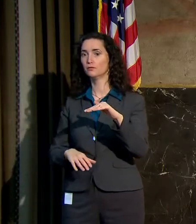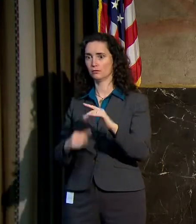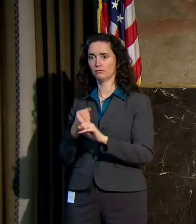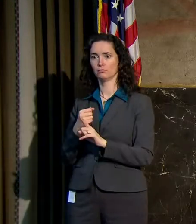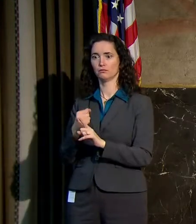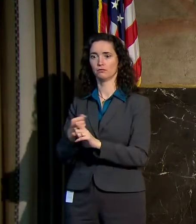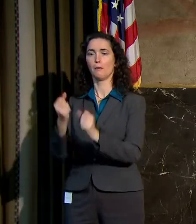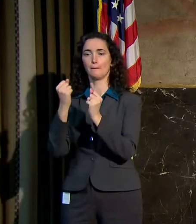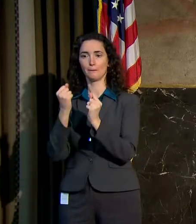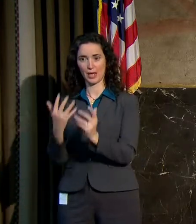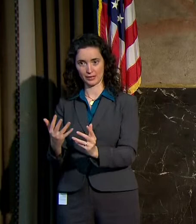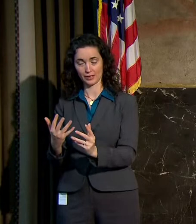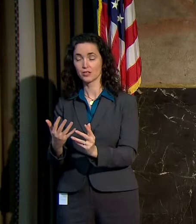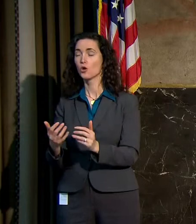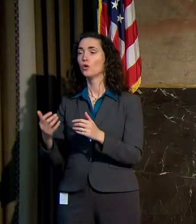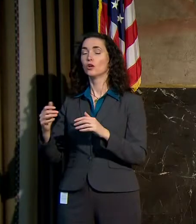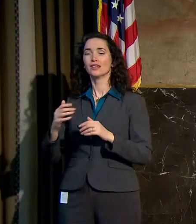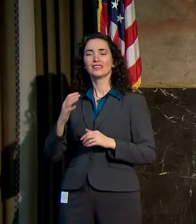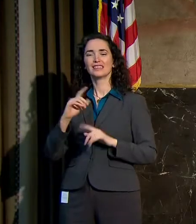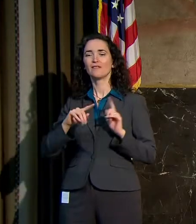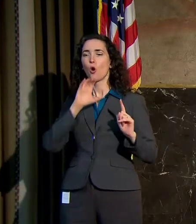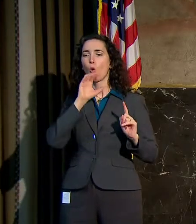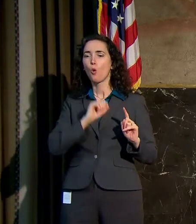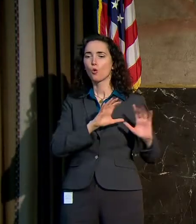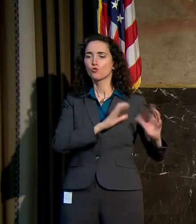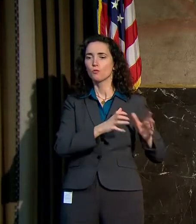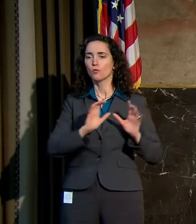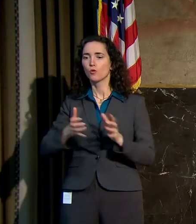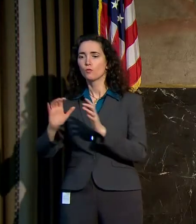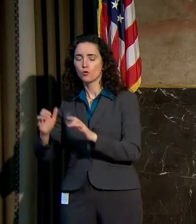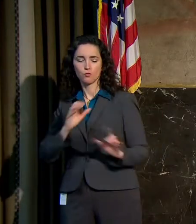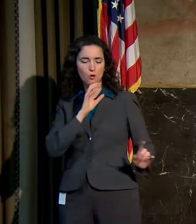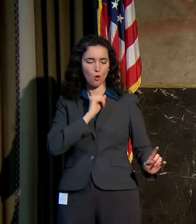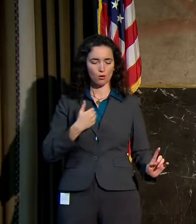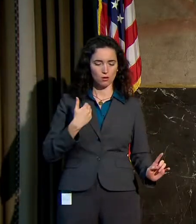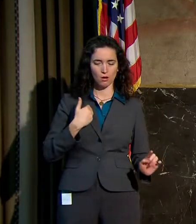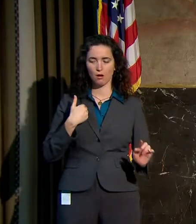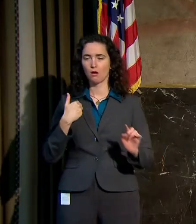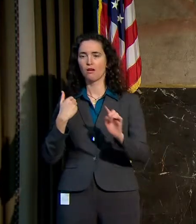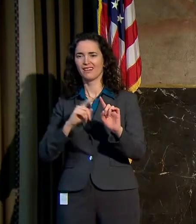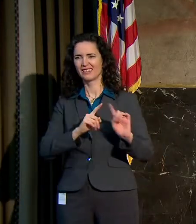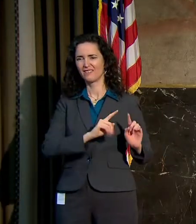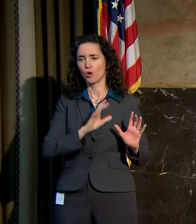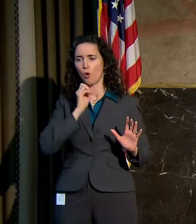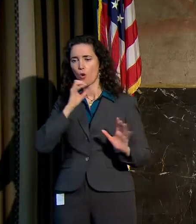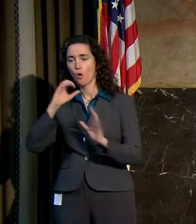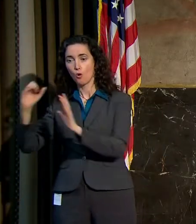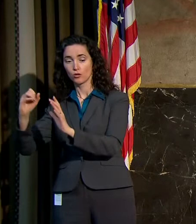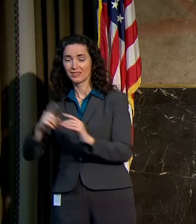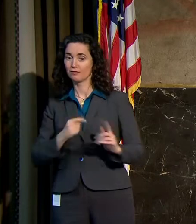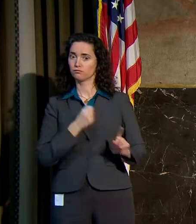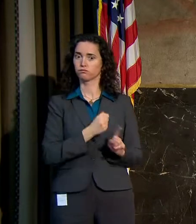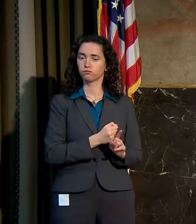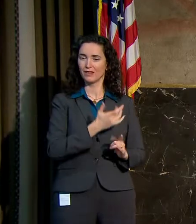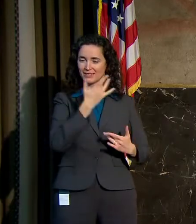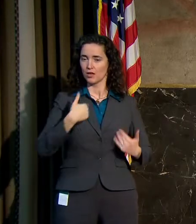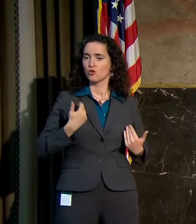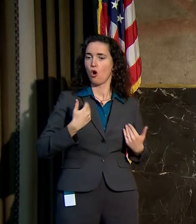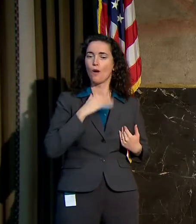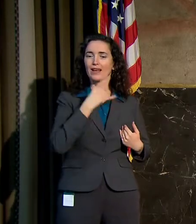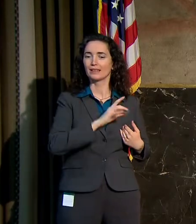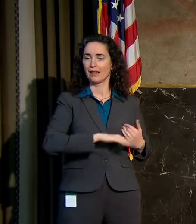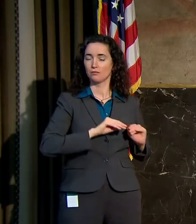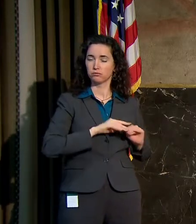cases among all age groups since the beginning of January. And despite the fact that many schools were unable to